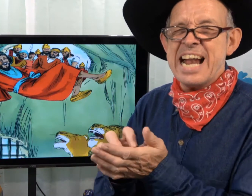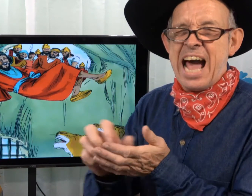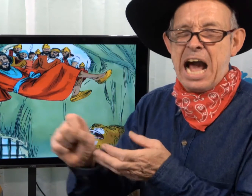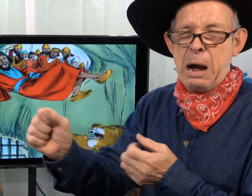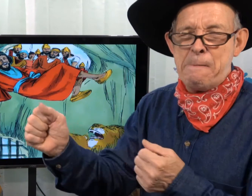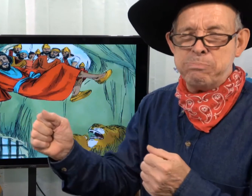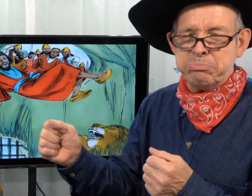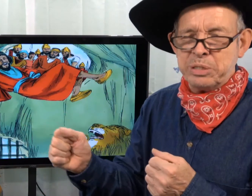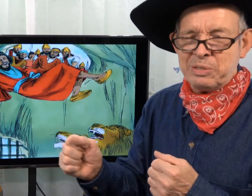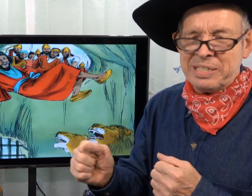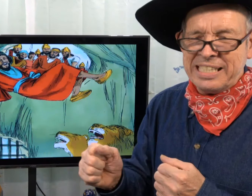Yeah.